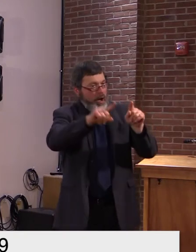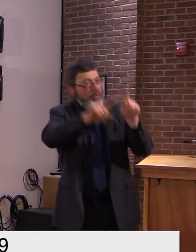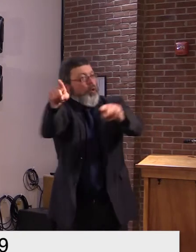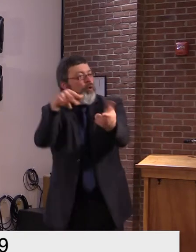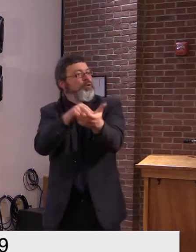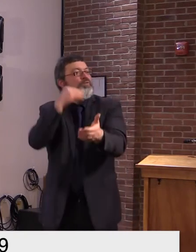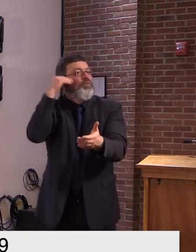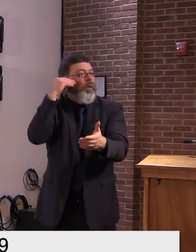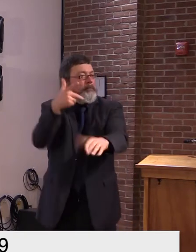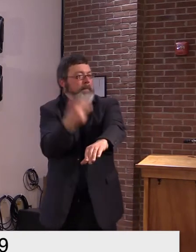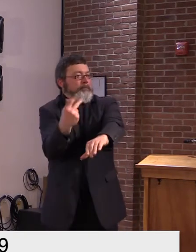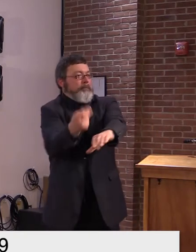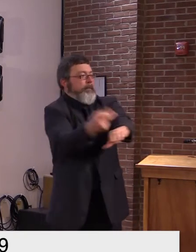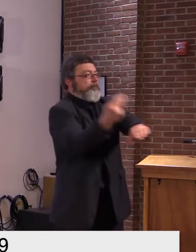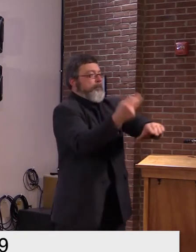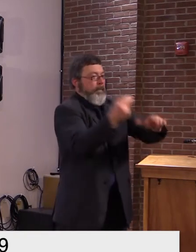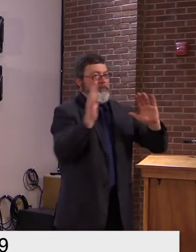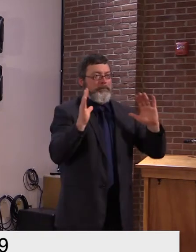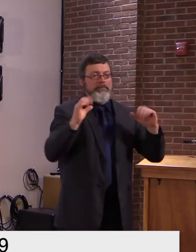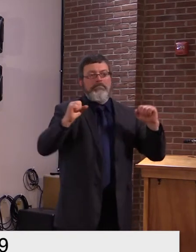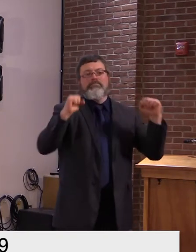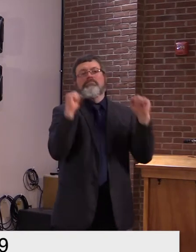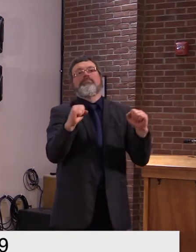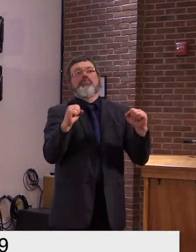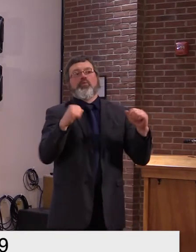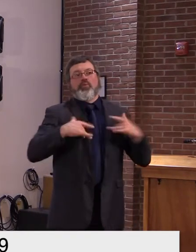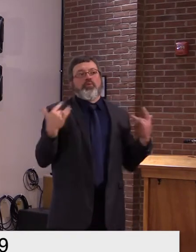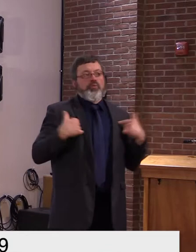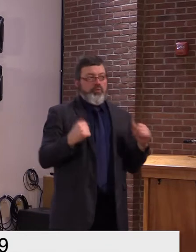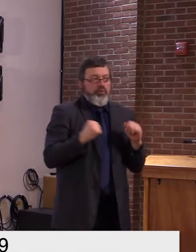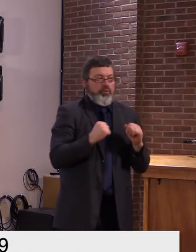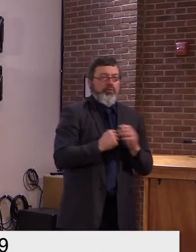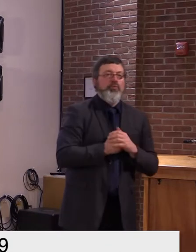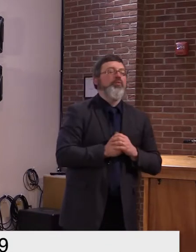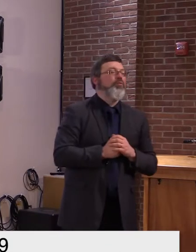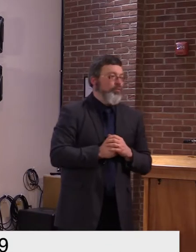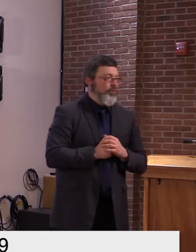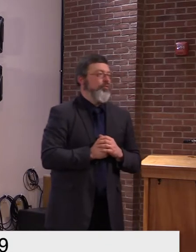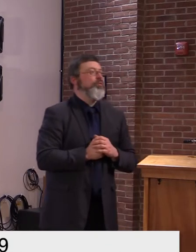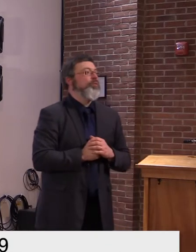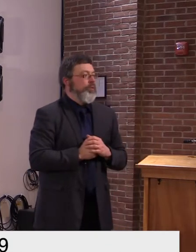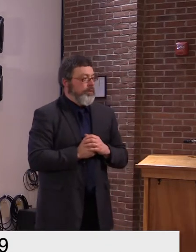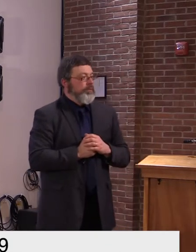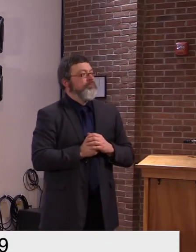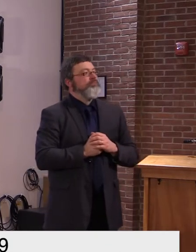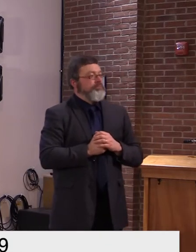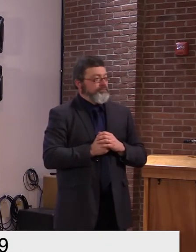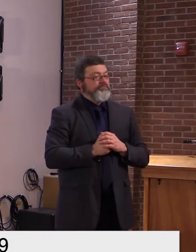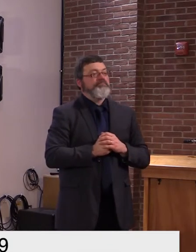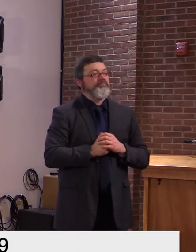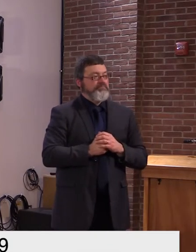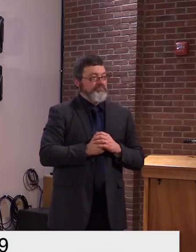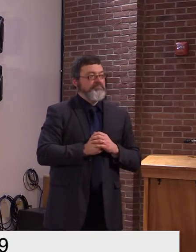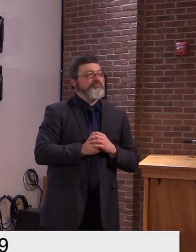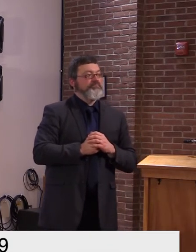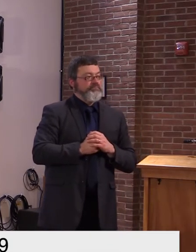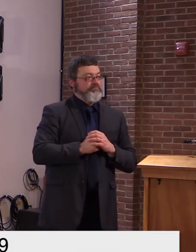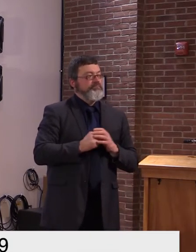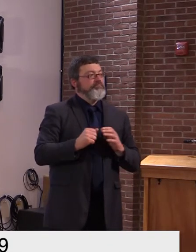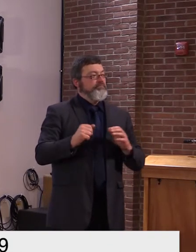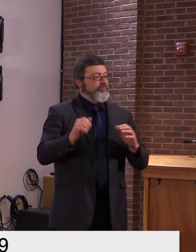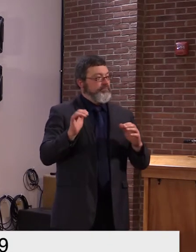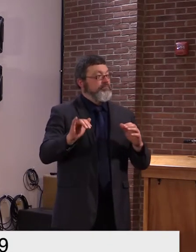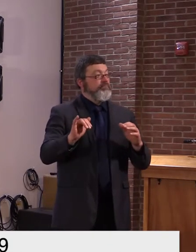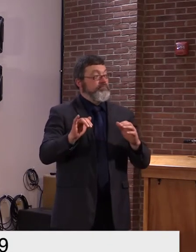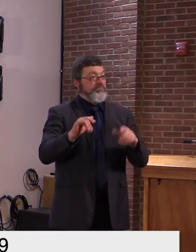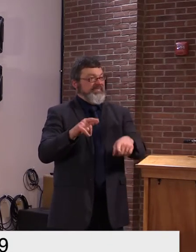3,141. Remember, that's from about 3,900 doses that we received last week.